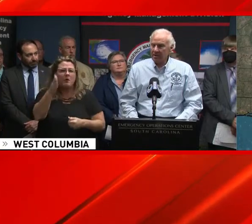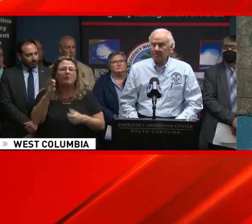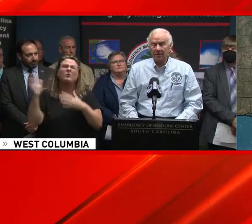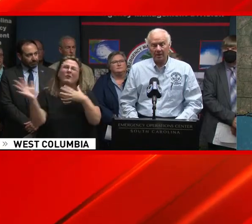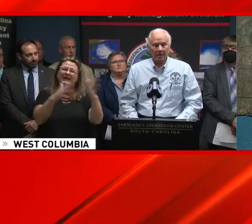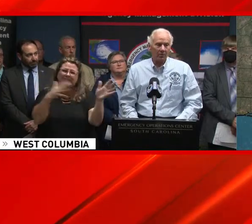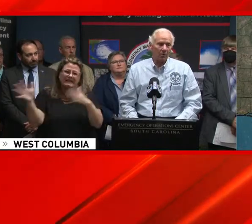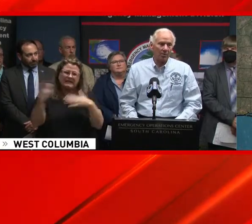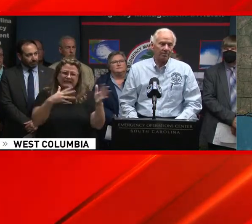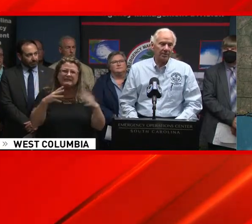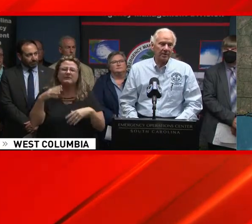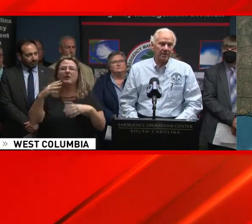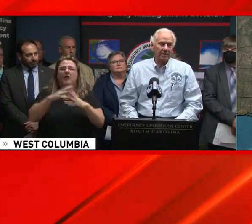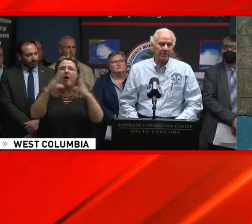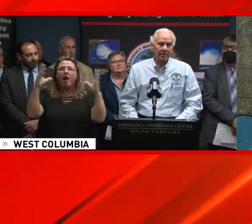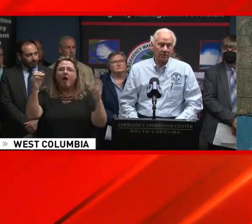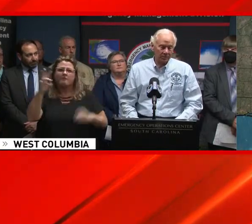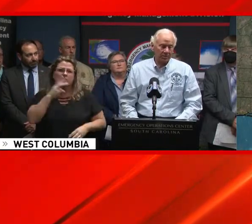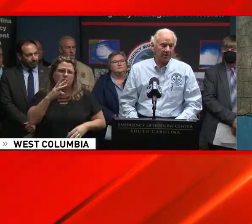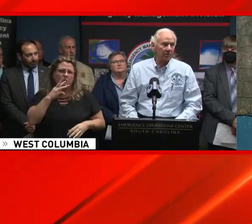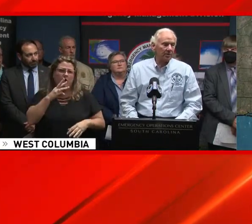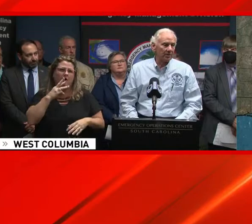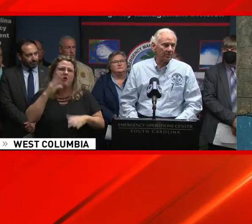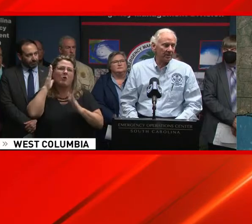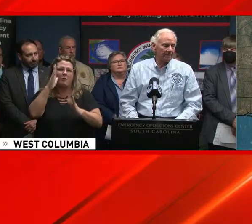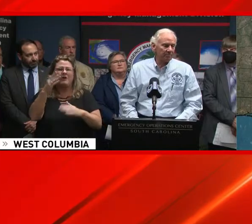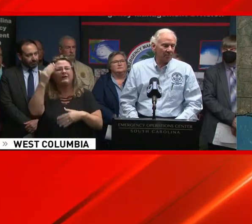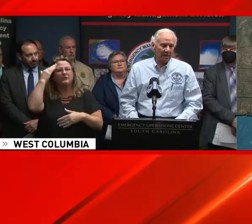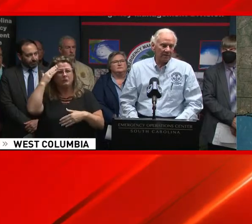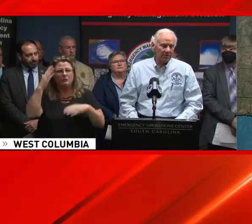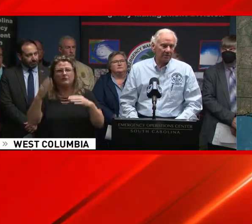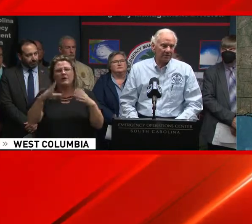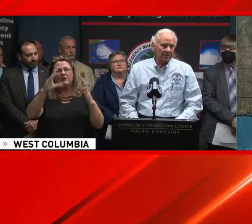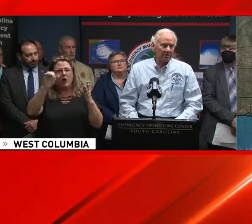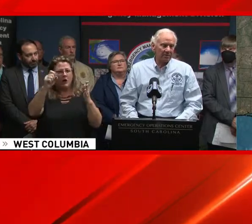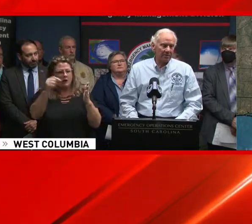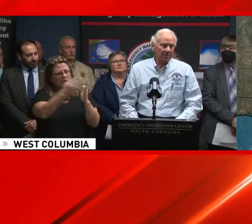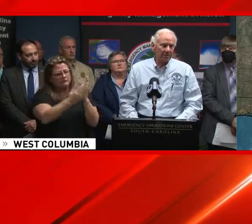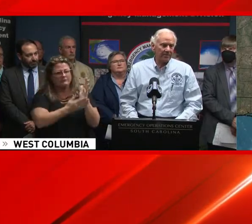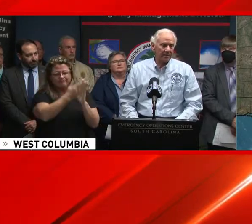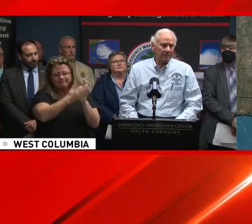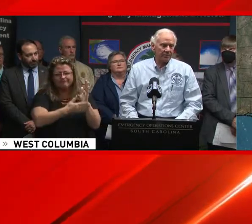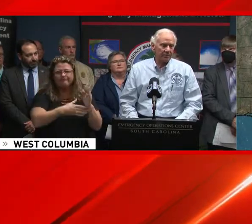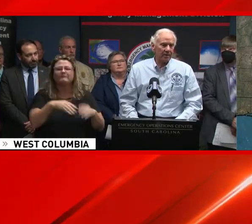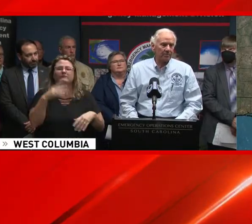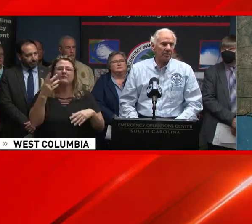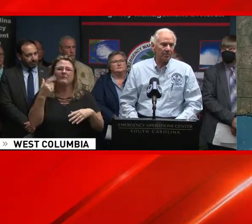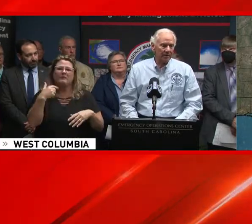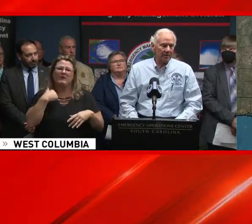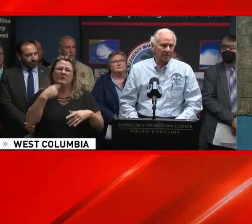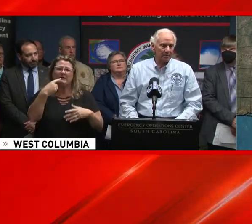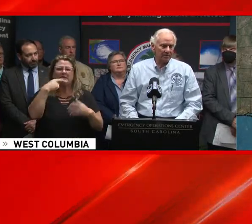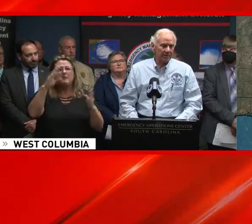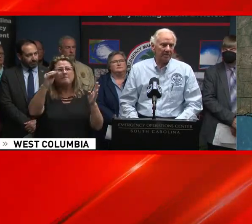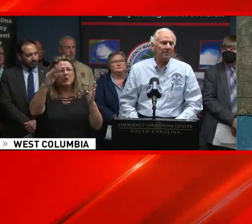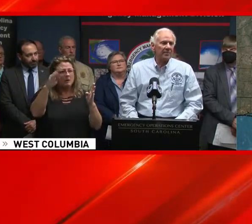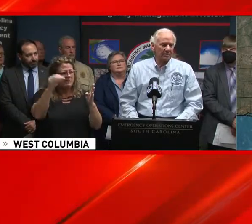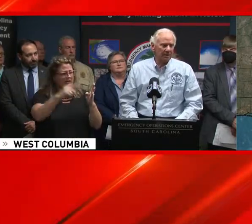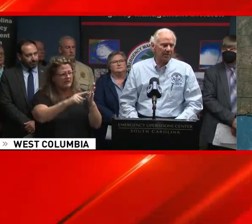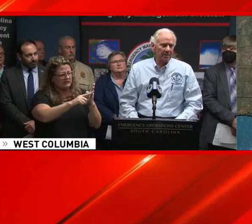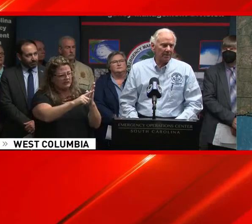winds, be a lot of water, particularly, of course, in the low country. Estimates are that up around Myrtle Beach, from